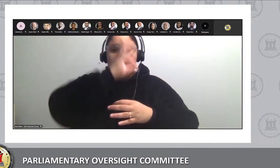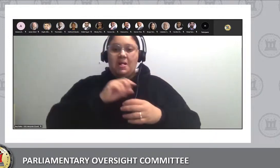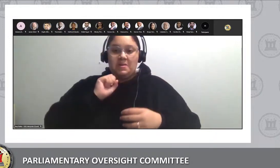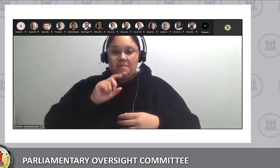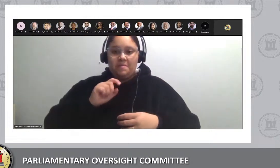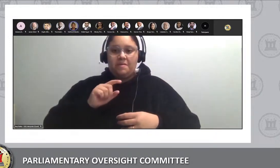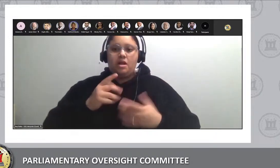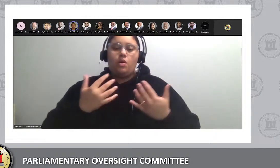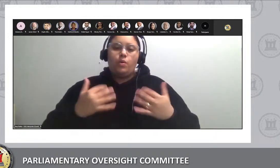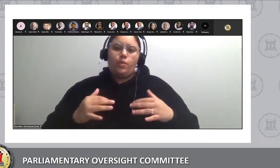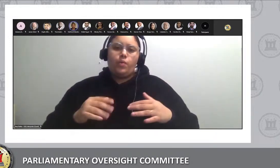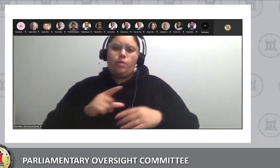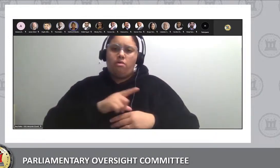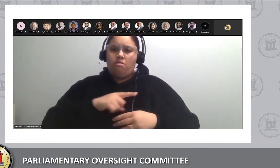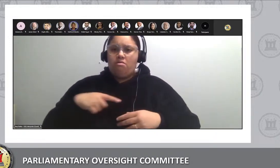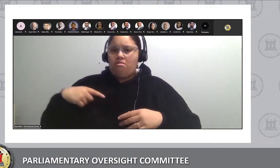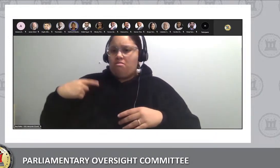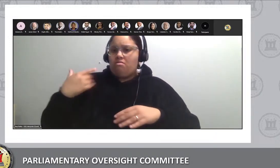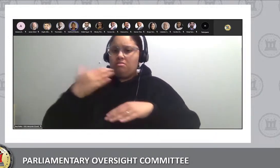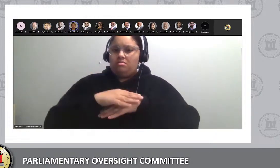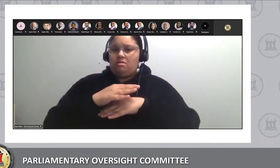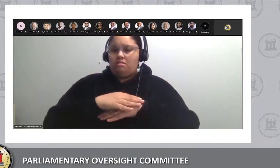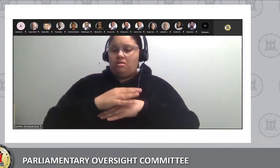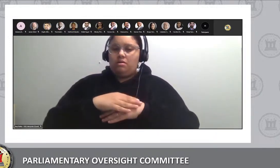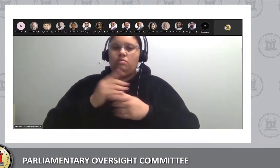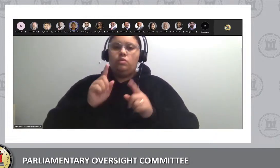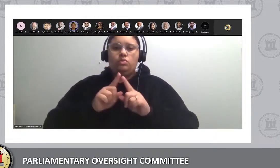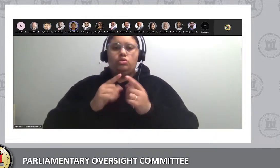it's quite some time, and there were some